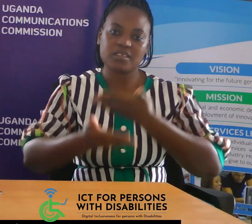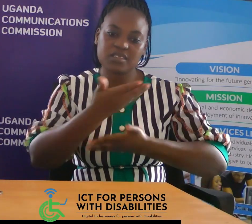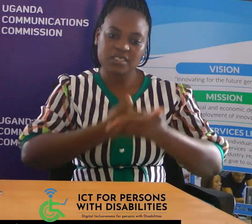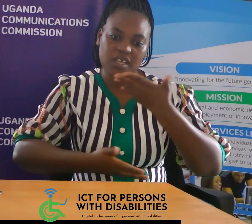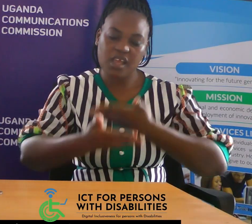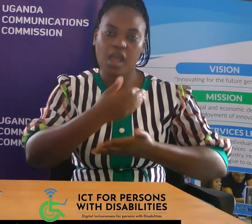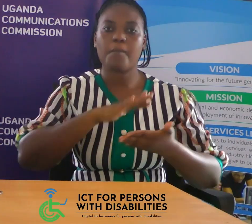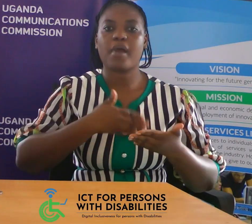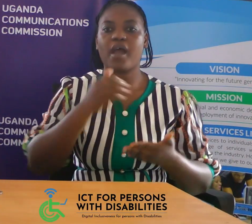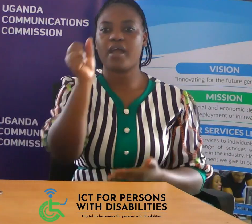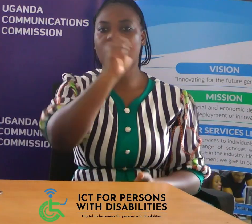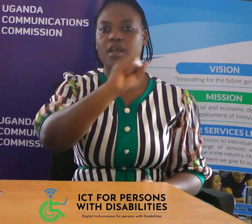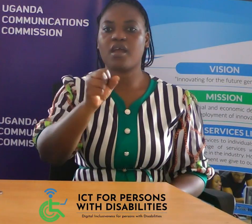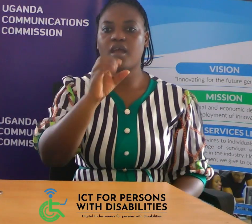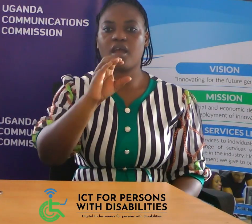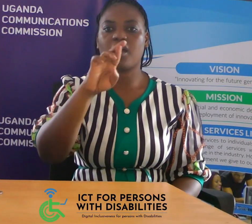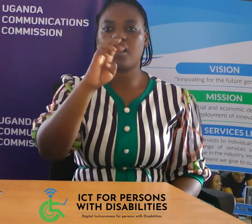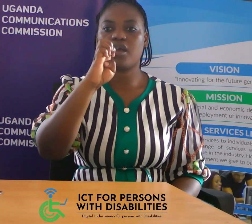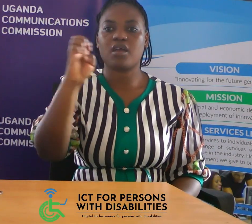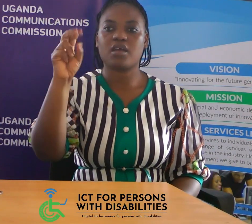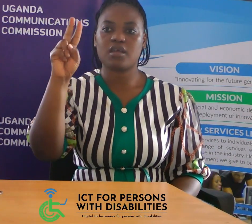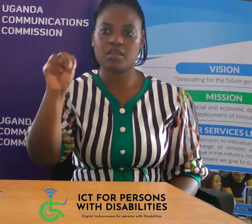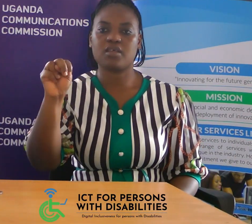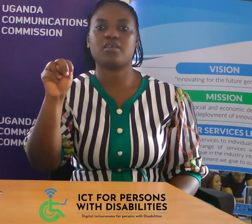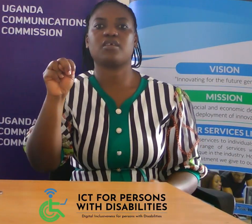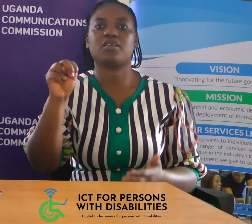to share my screen.